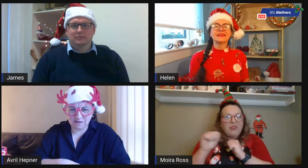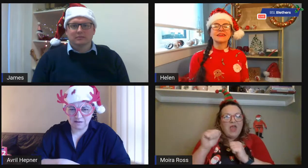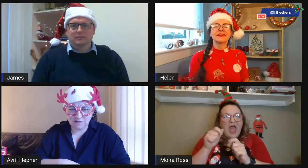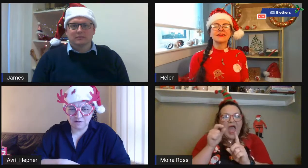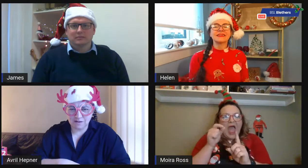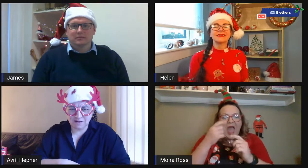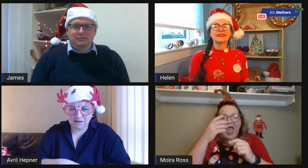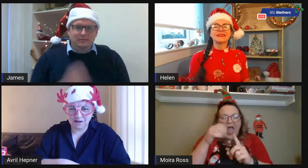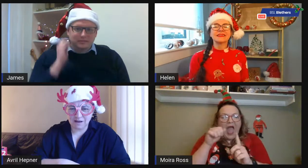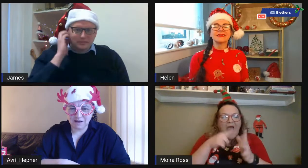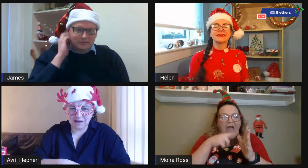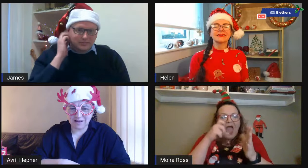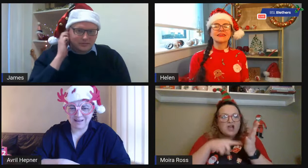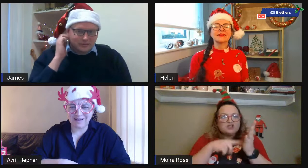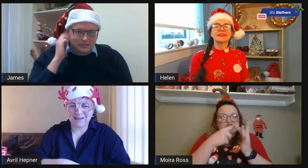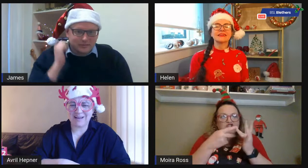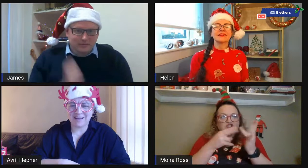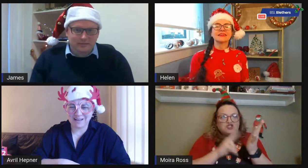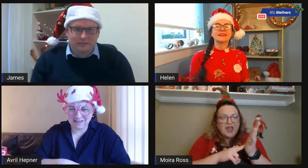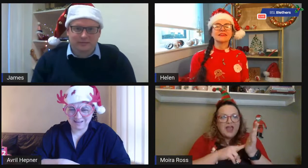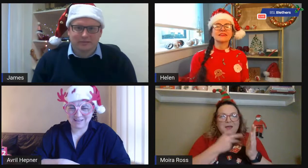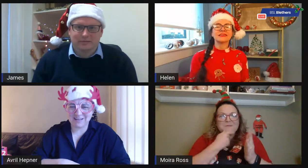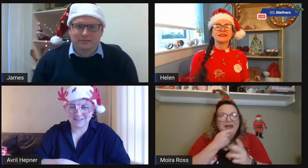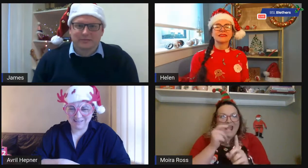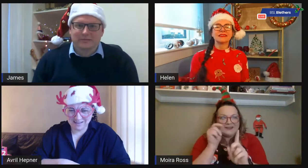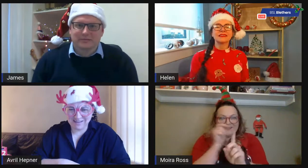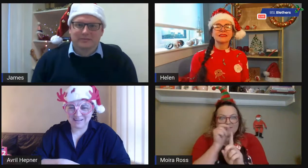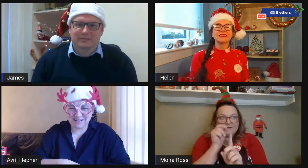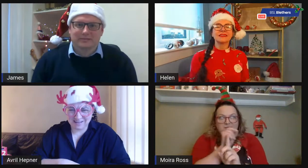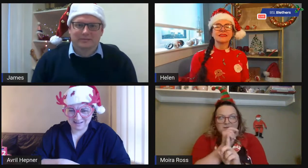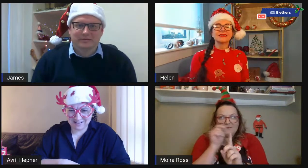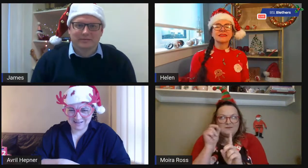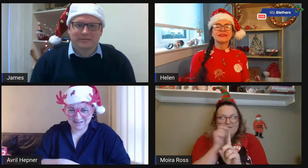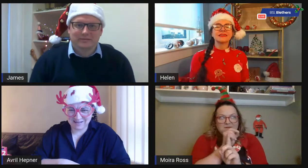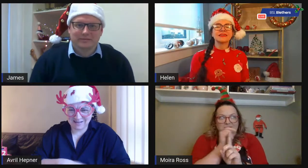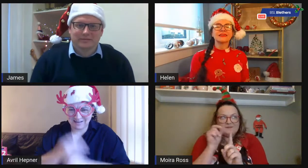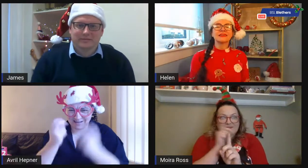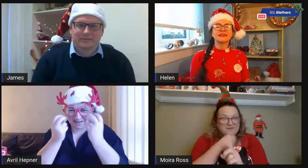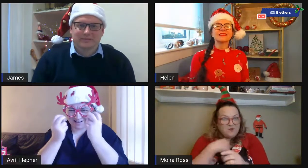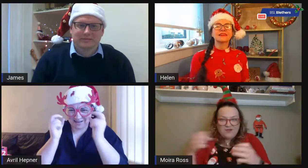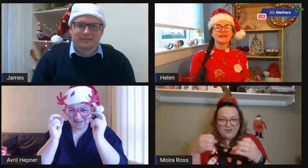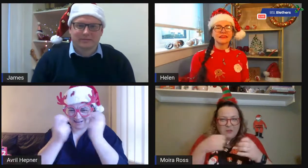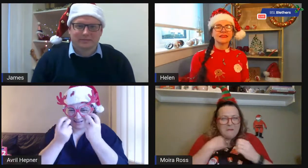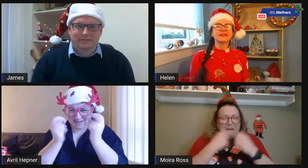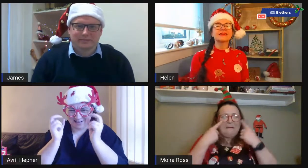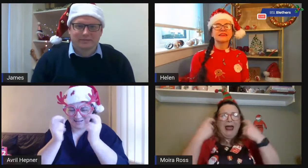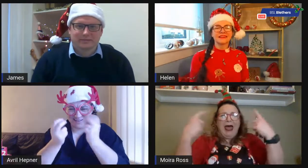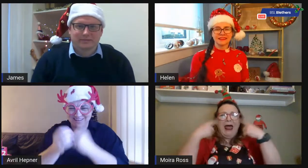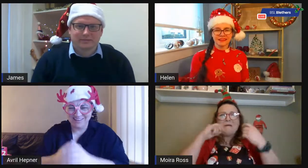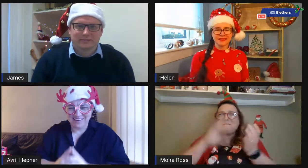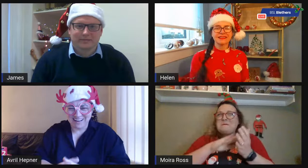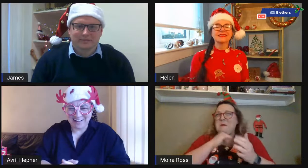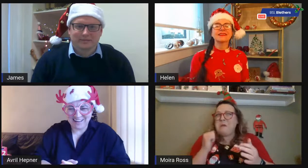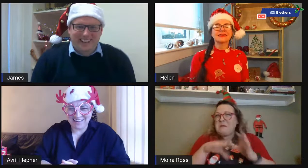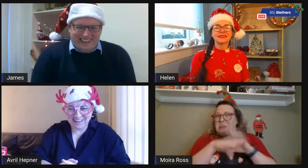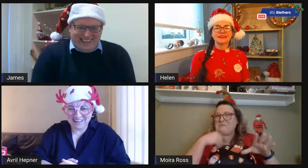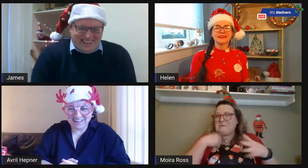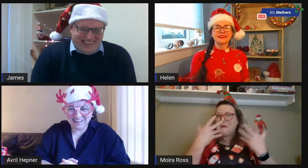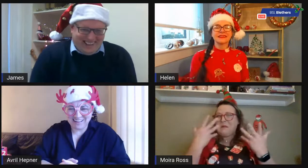for her. And actually, I have to confess, I stole my brother's eagle eye action man. My